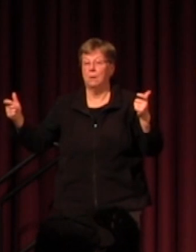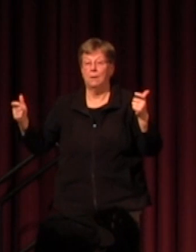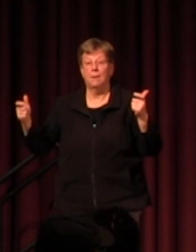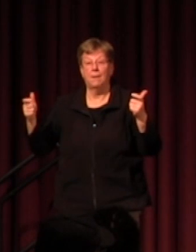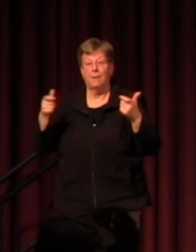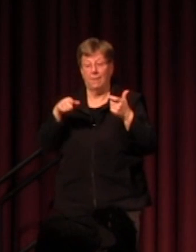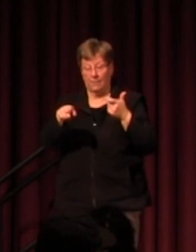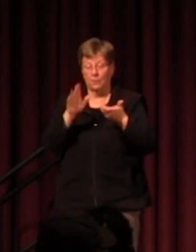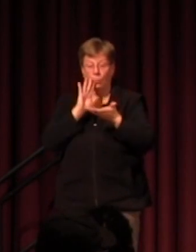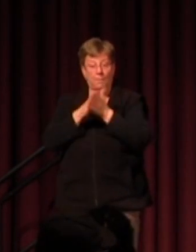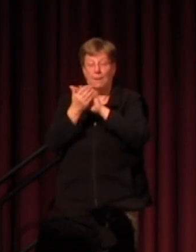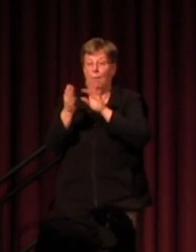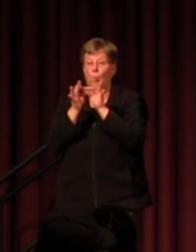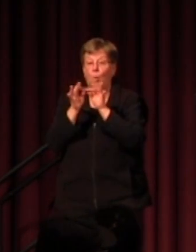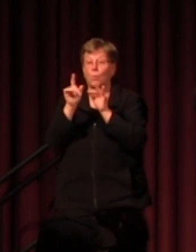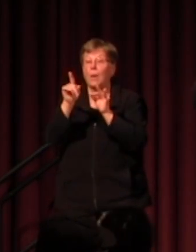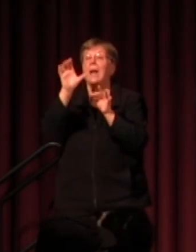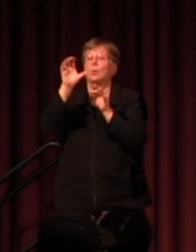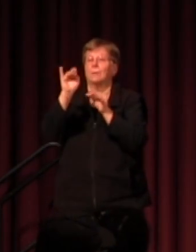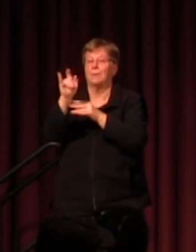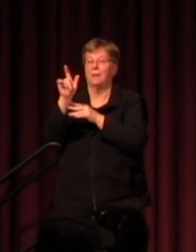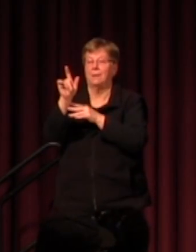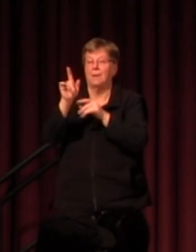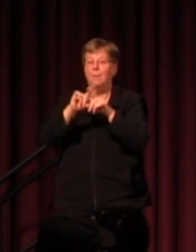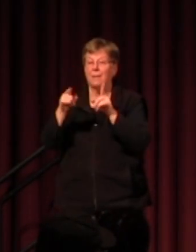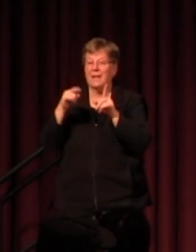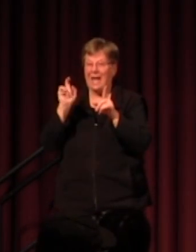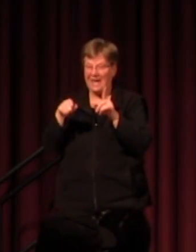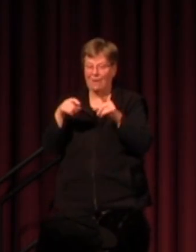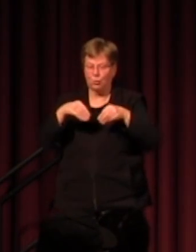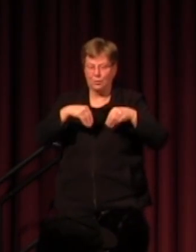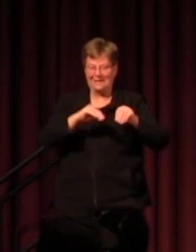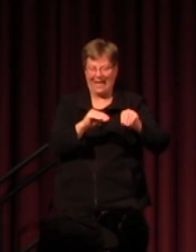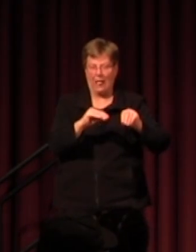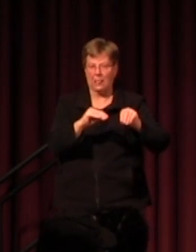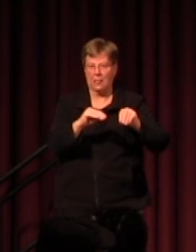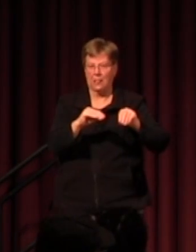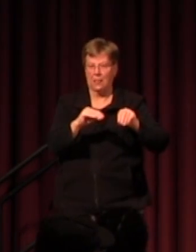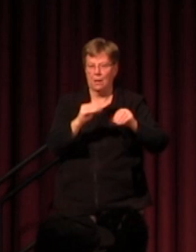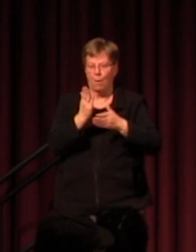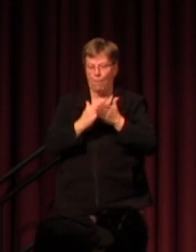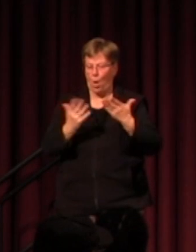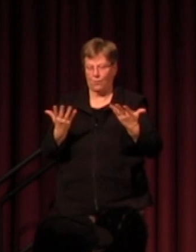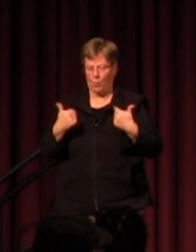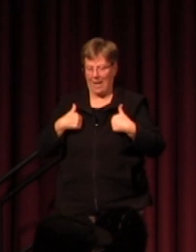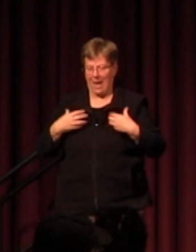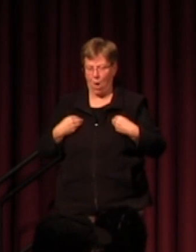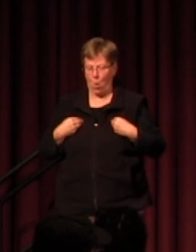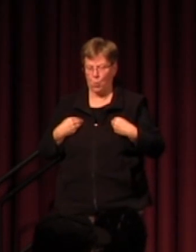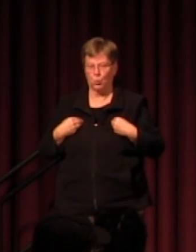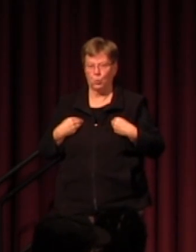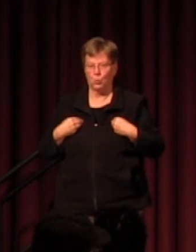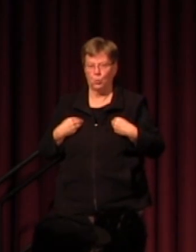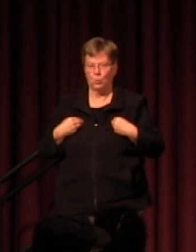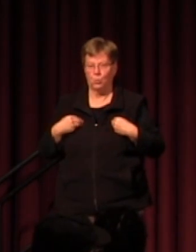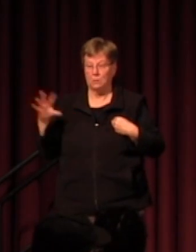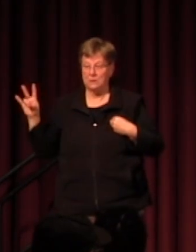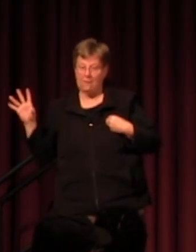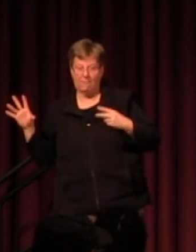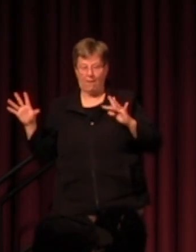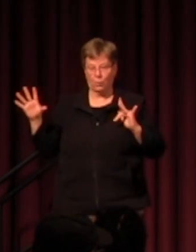company. But we have to sell some shares of ownership to do it. We don't get to continue to be 100% owners of that